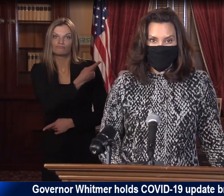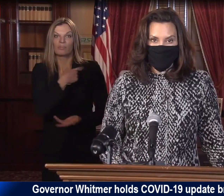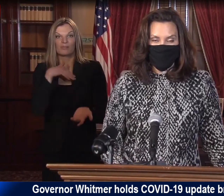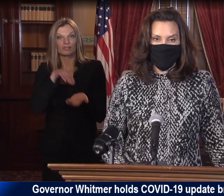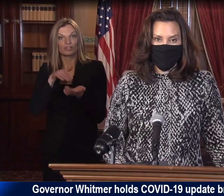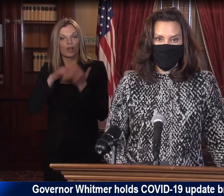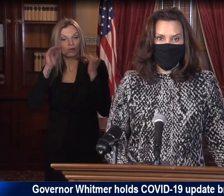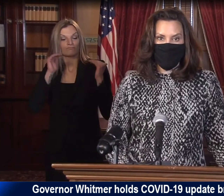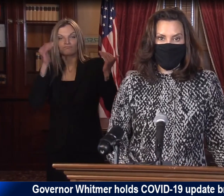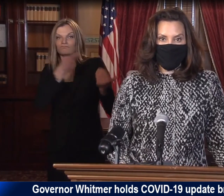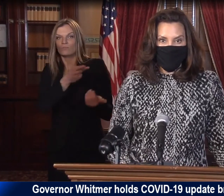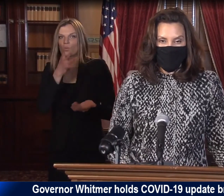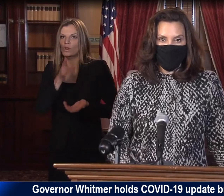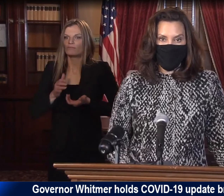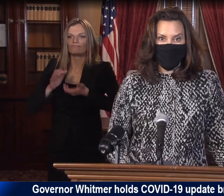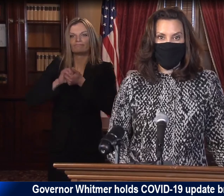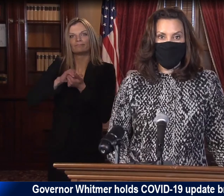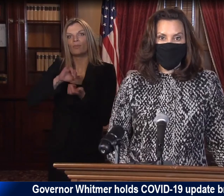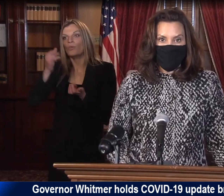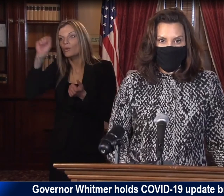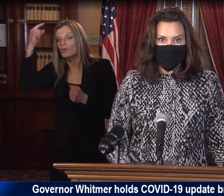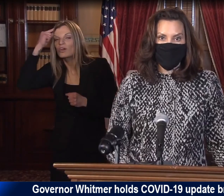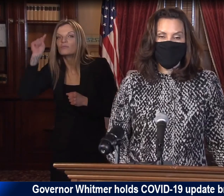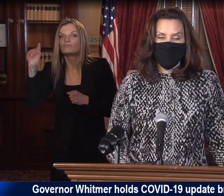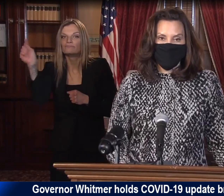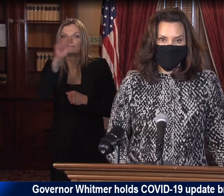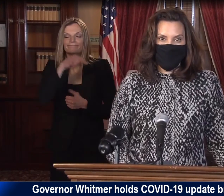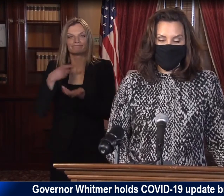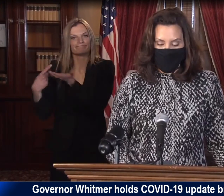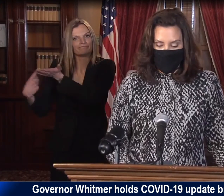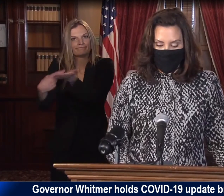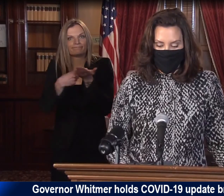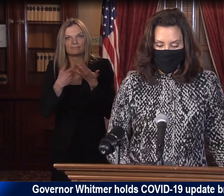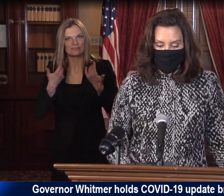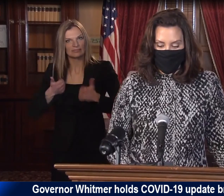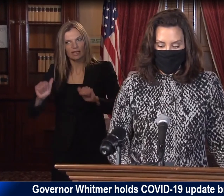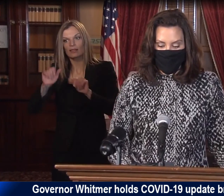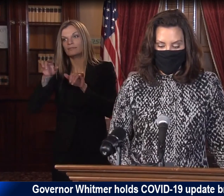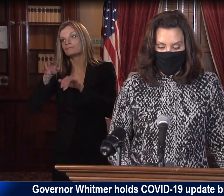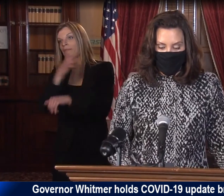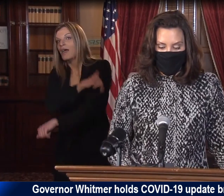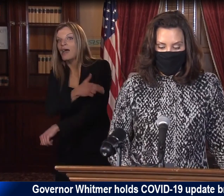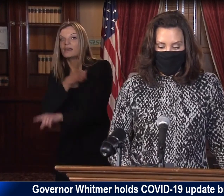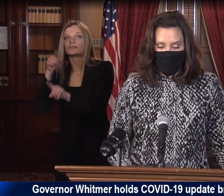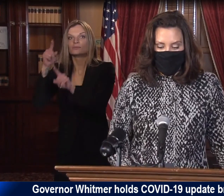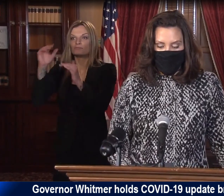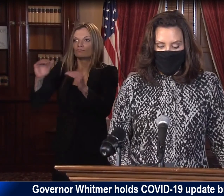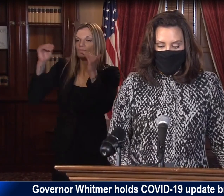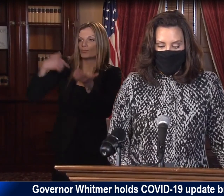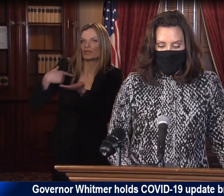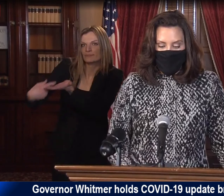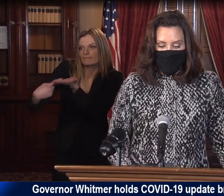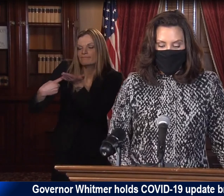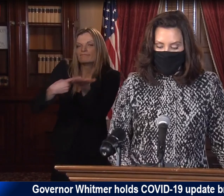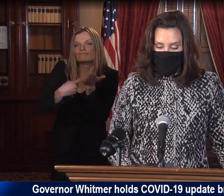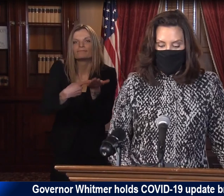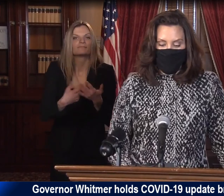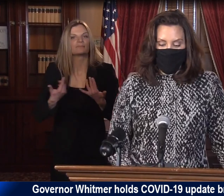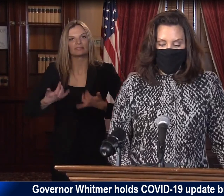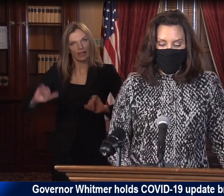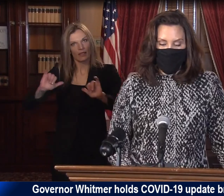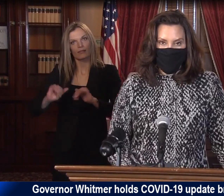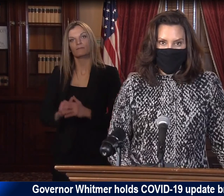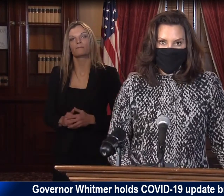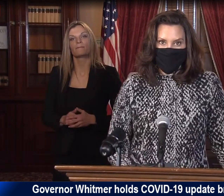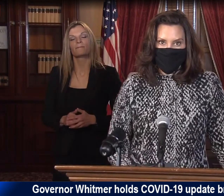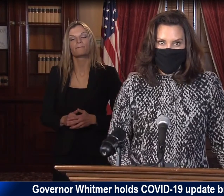incredible teams in state government and in local government and across the state in hospital systems, et cetera. It's going to take